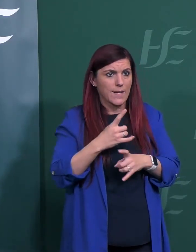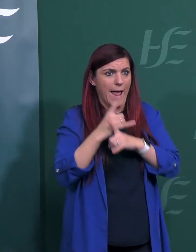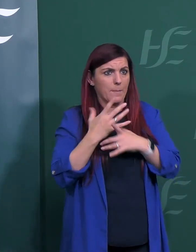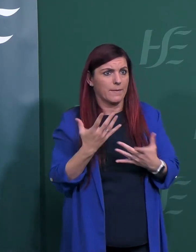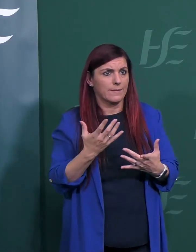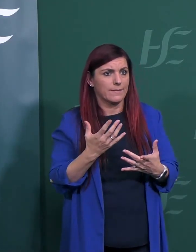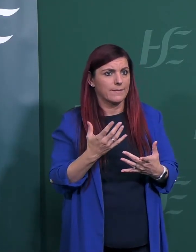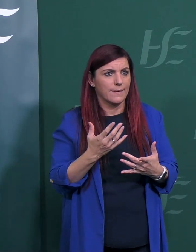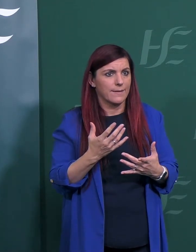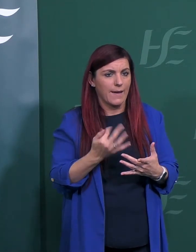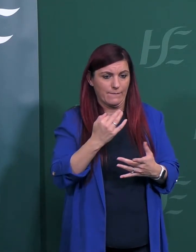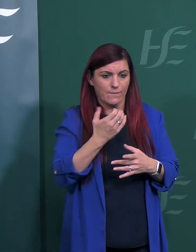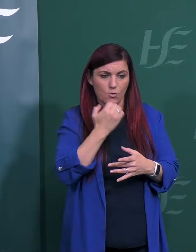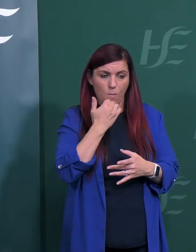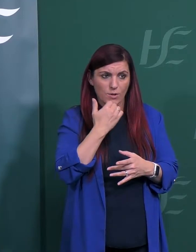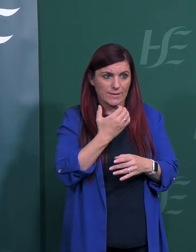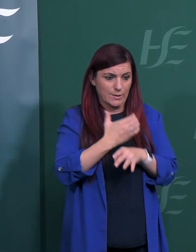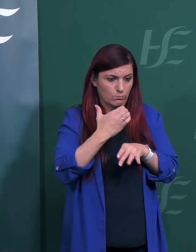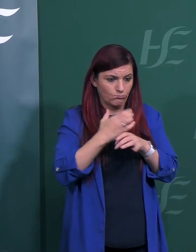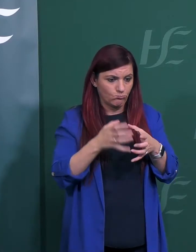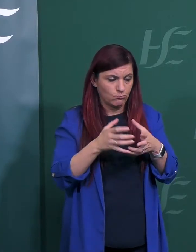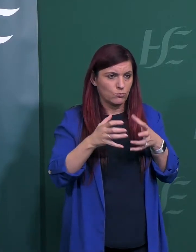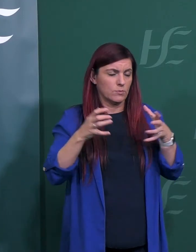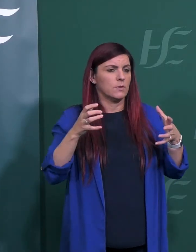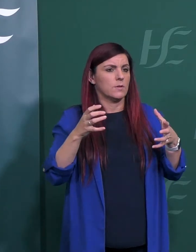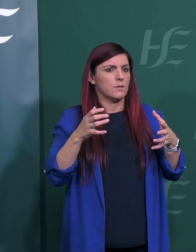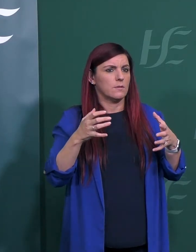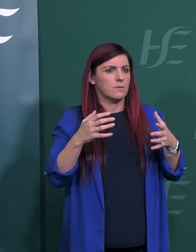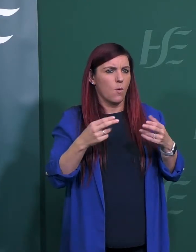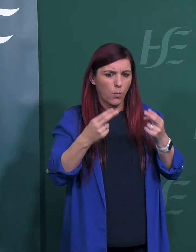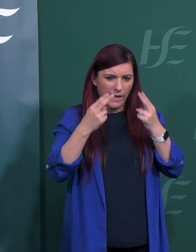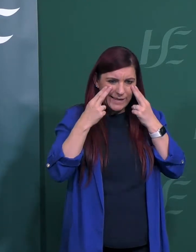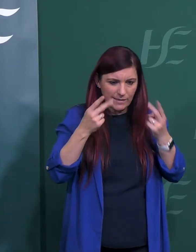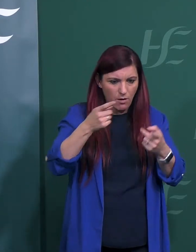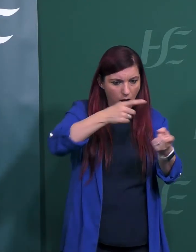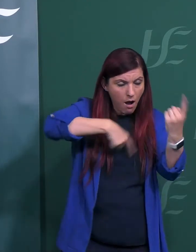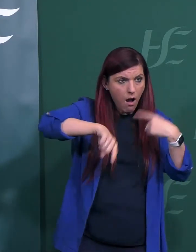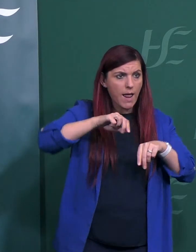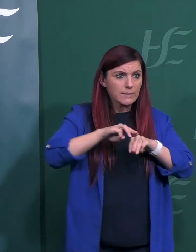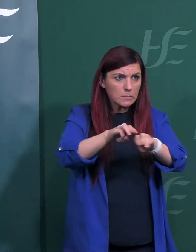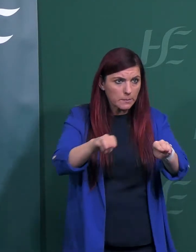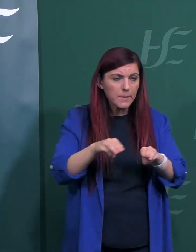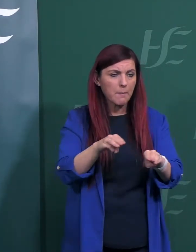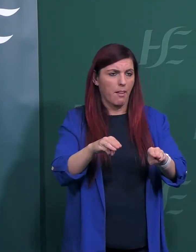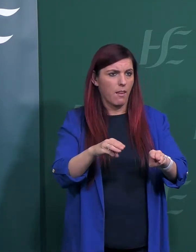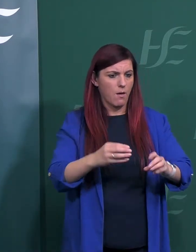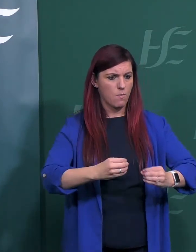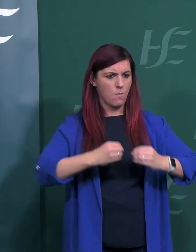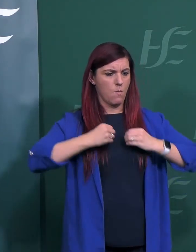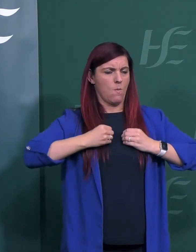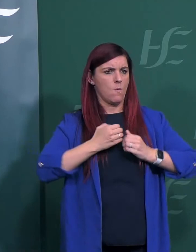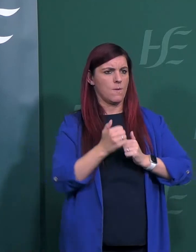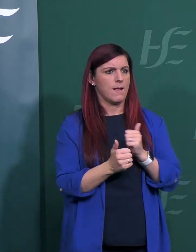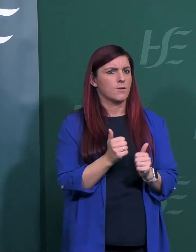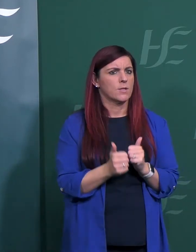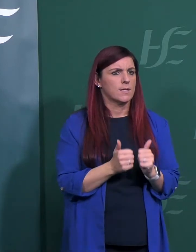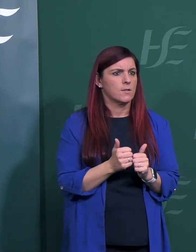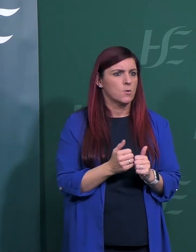So a range of actions are needed by all of us to help turn this tide and to turn it